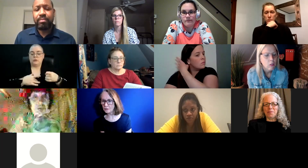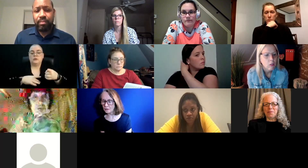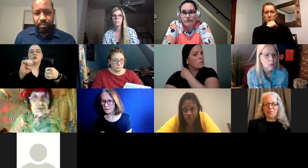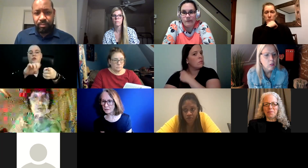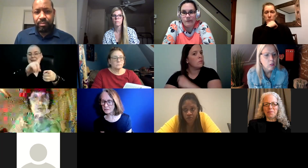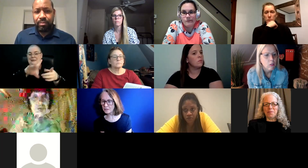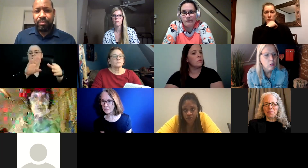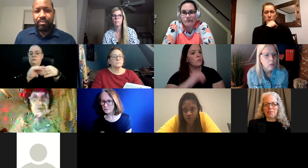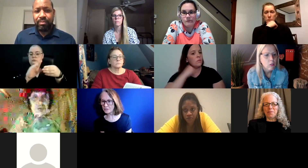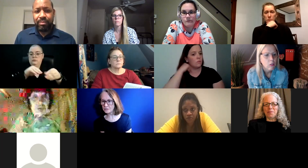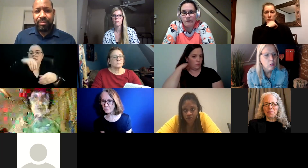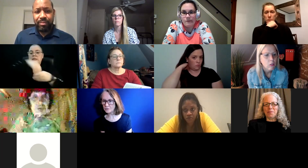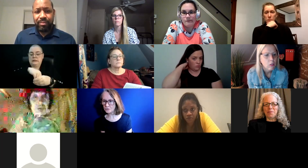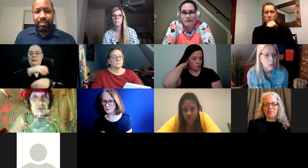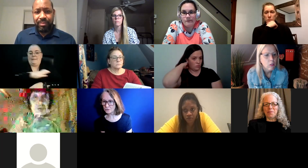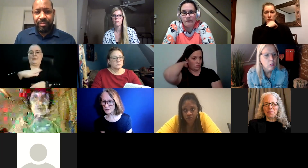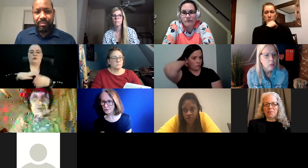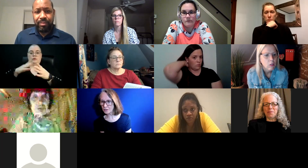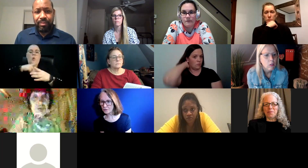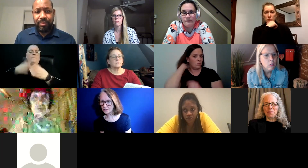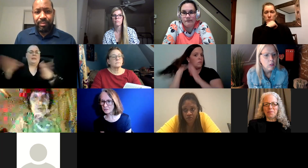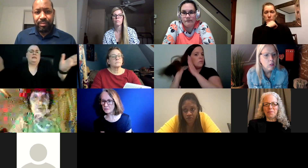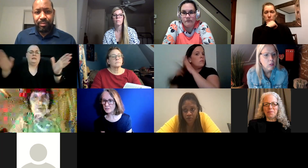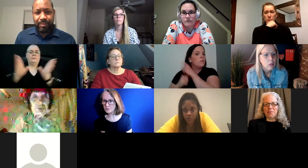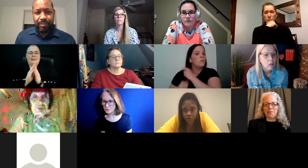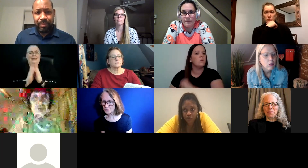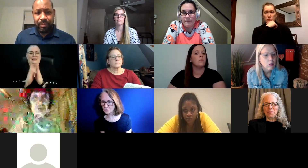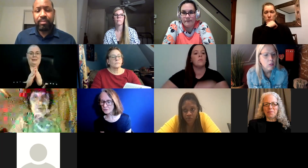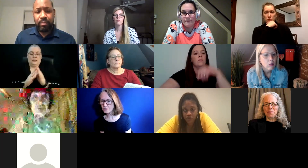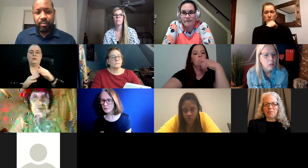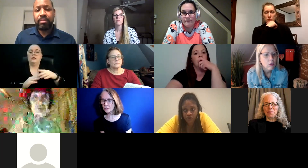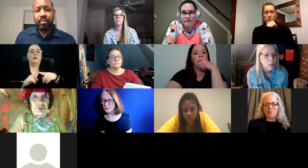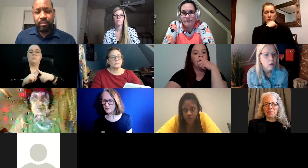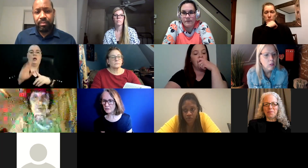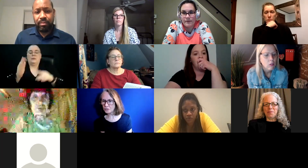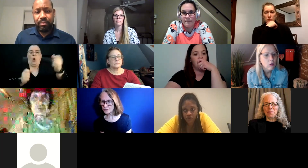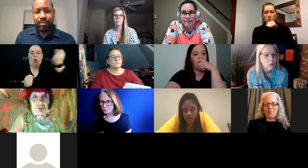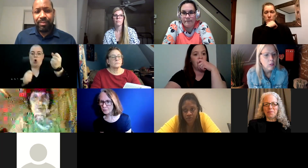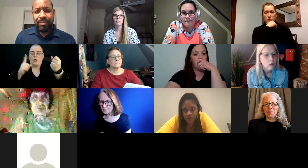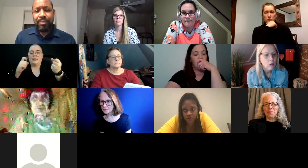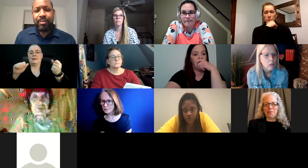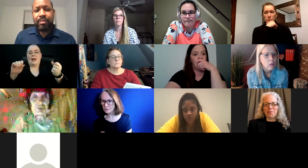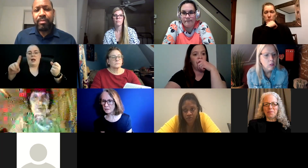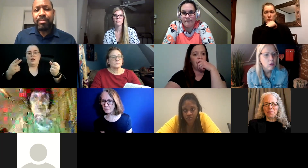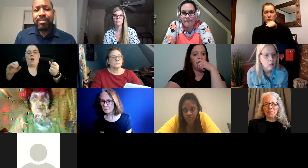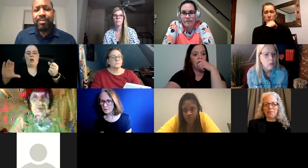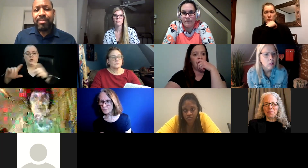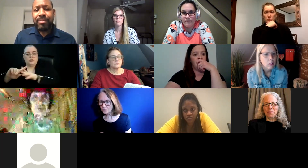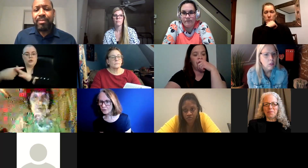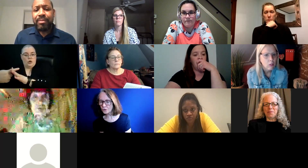And they did identify some concerns. RIRID mentioned those in a larger public meeting. They were on hold